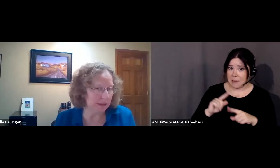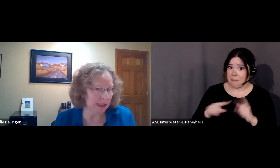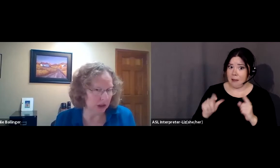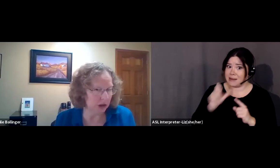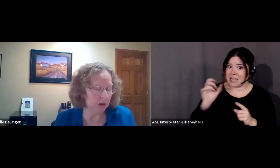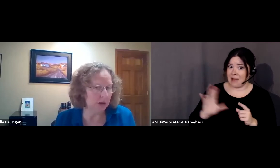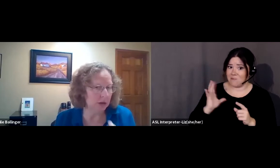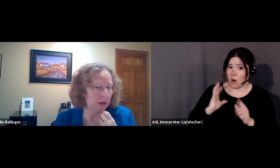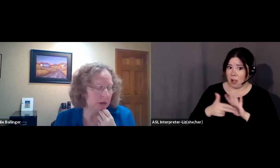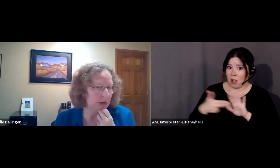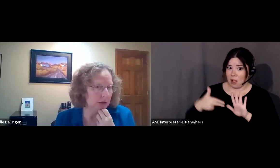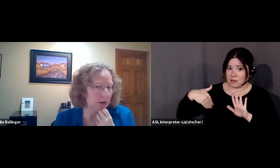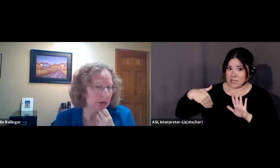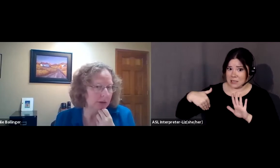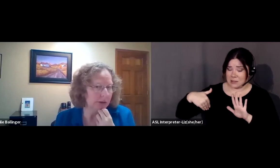through documentation.